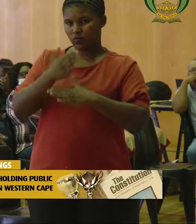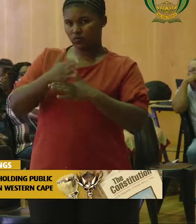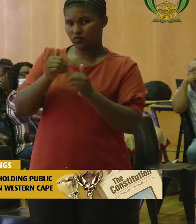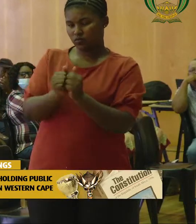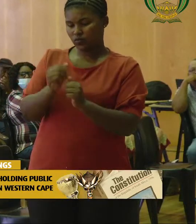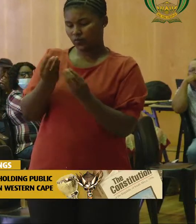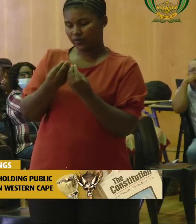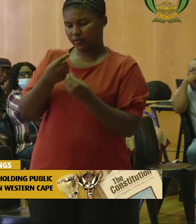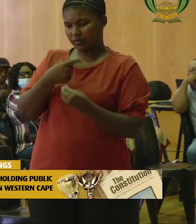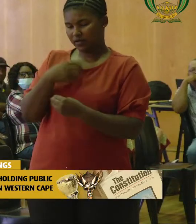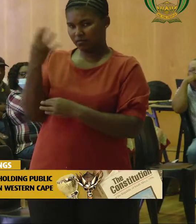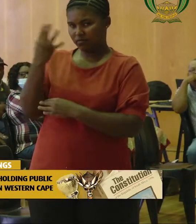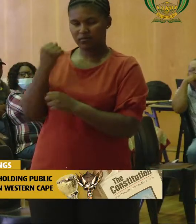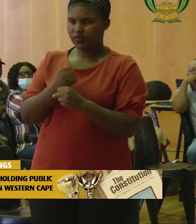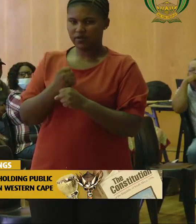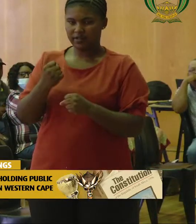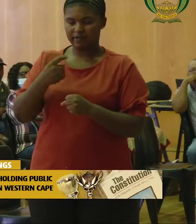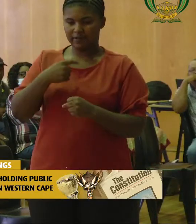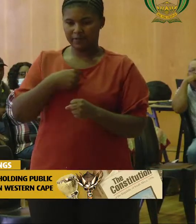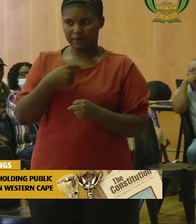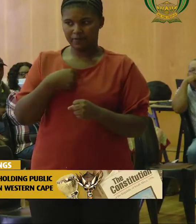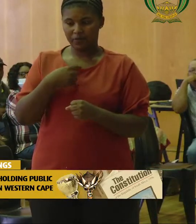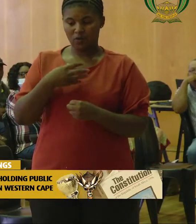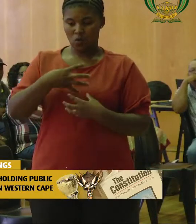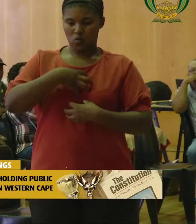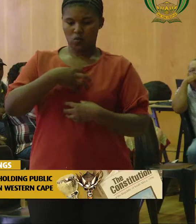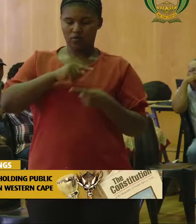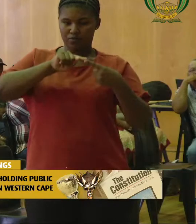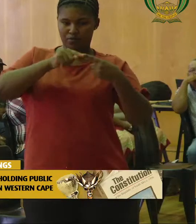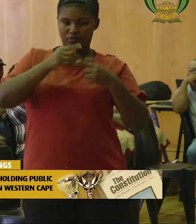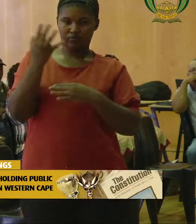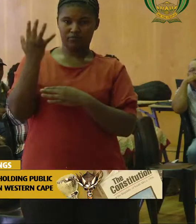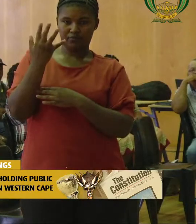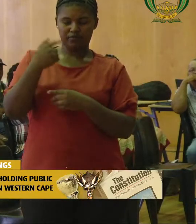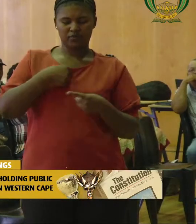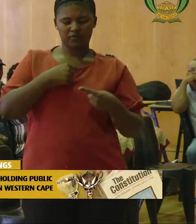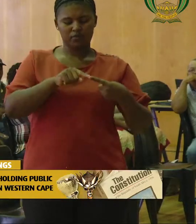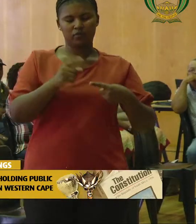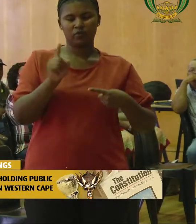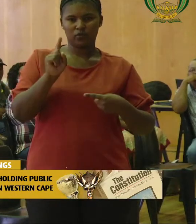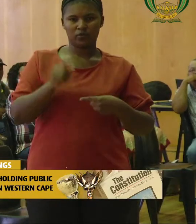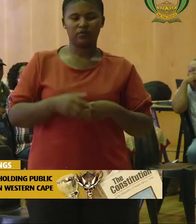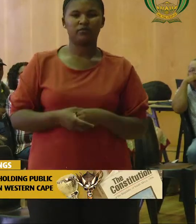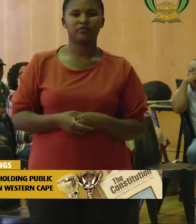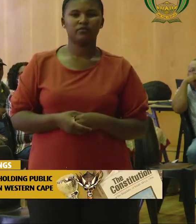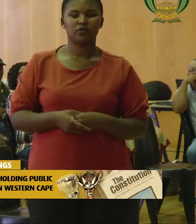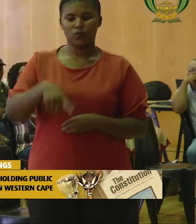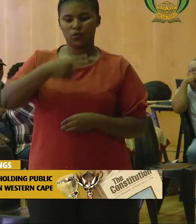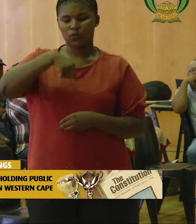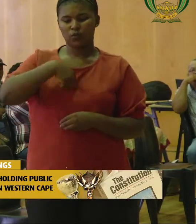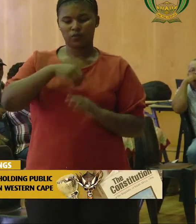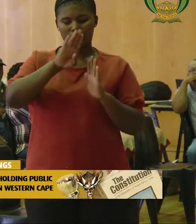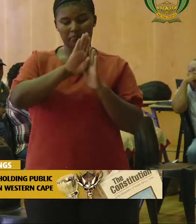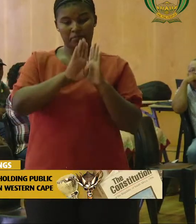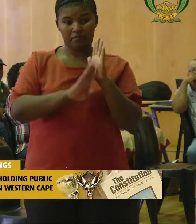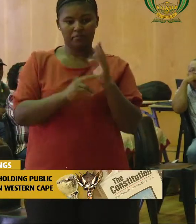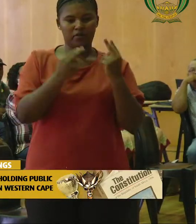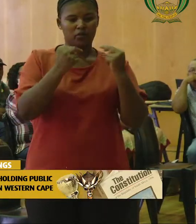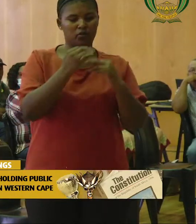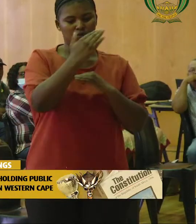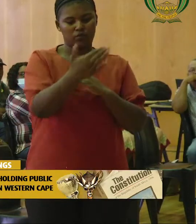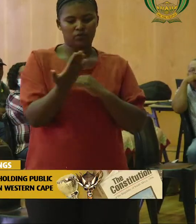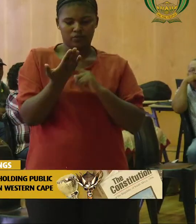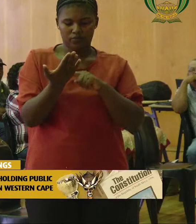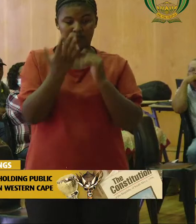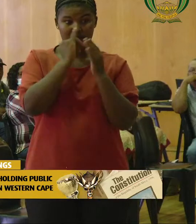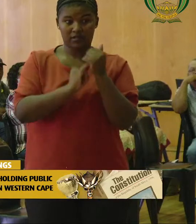here. I would raise my own point. Now, my point with us rejecting the issue of independence